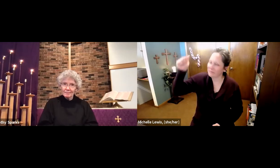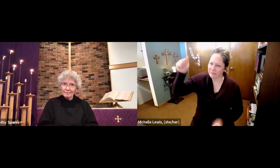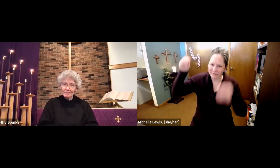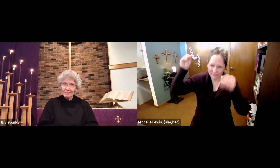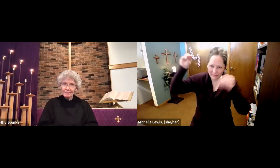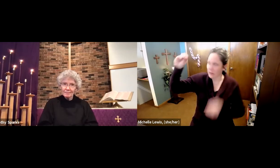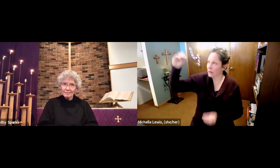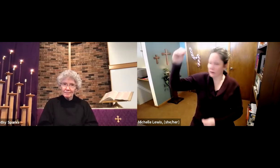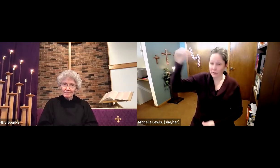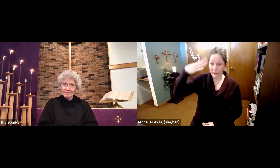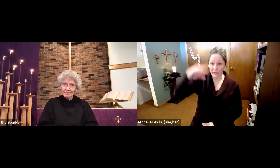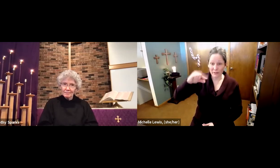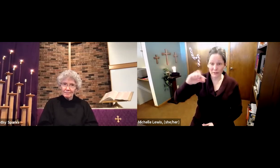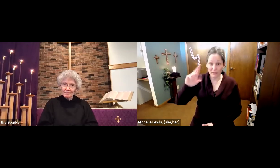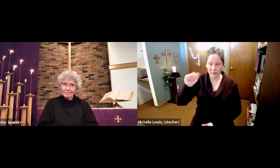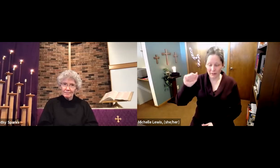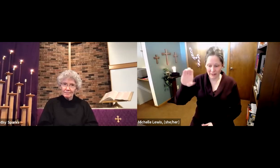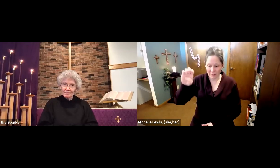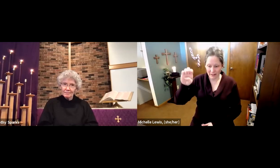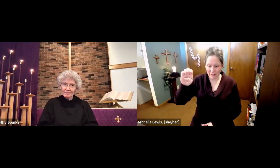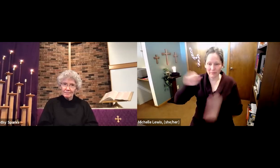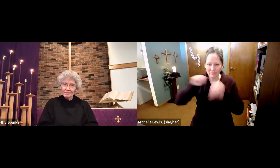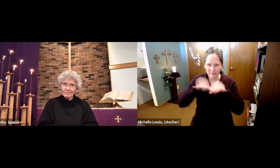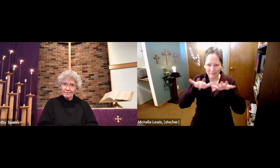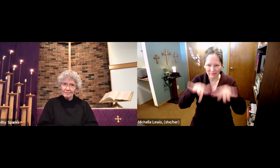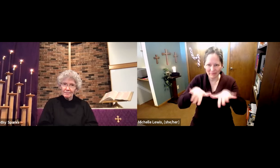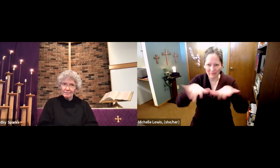The grace of our Lord Jesus Christ.